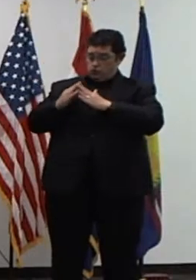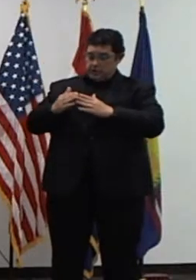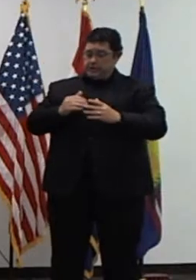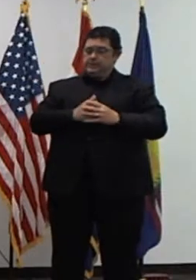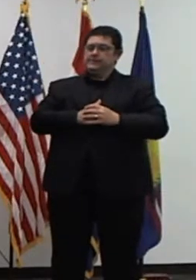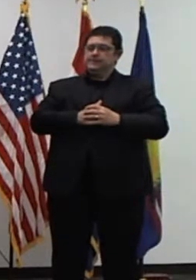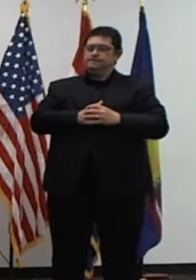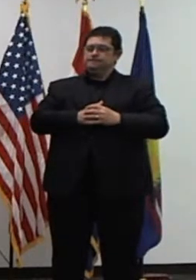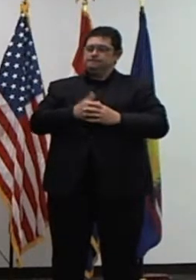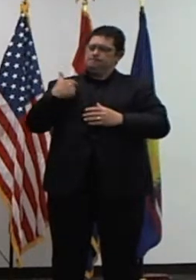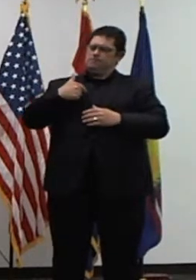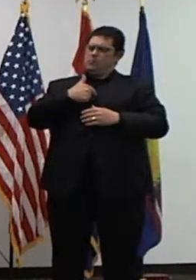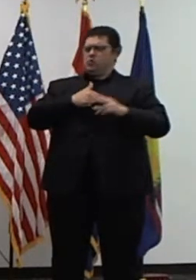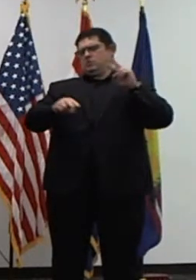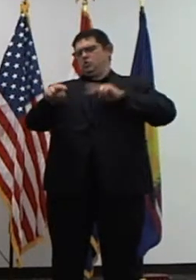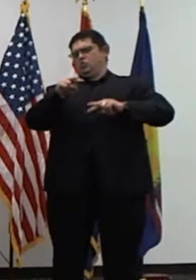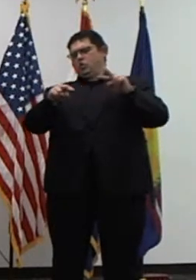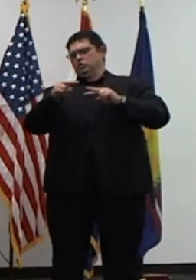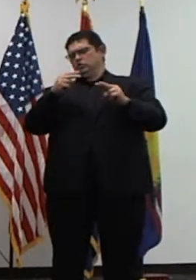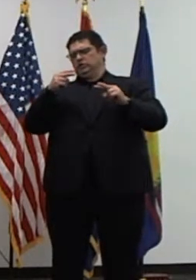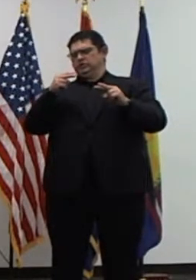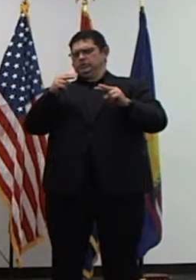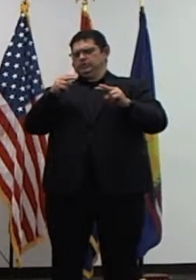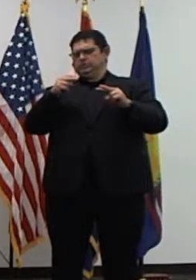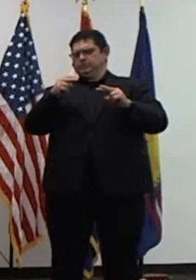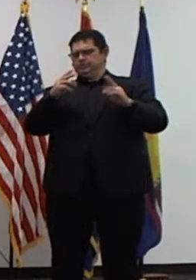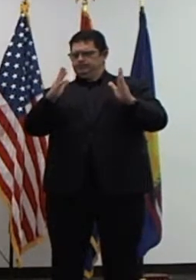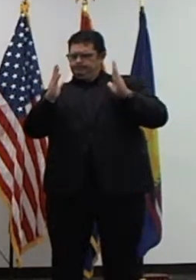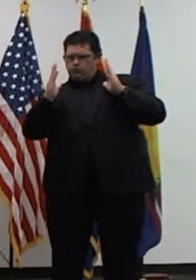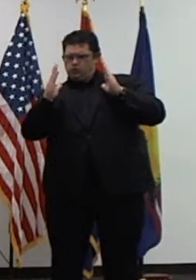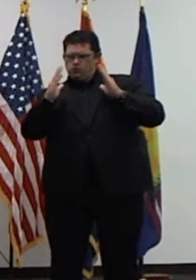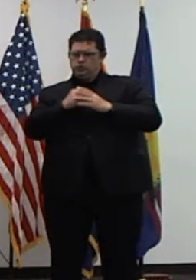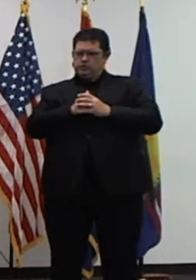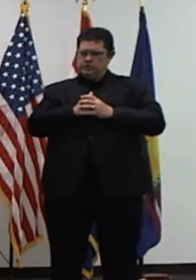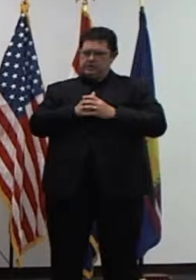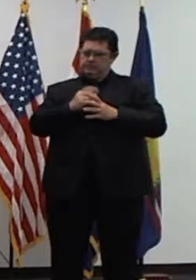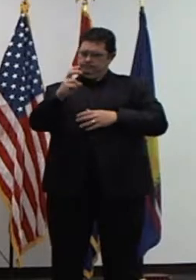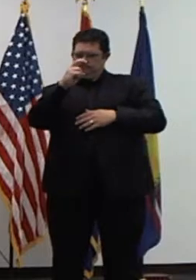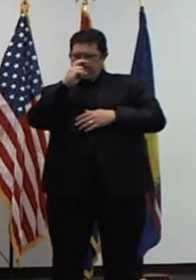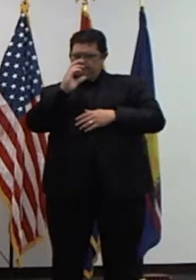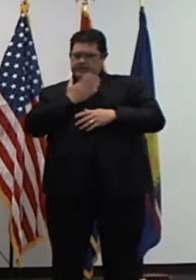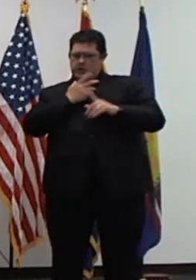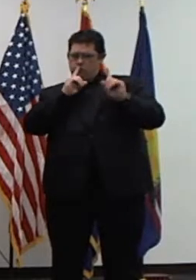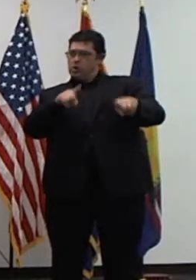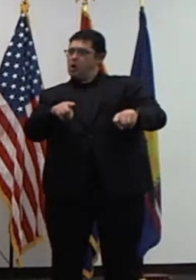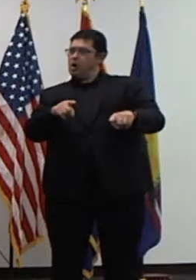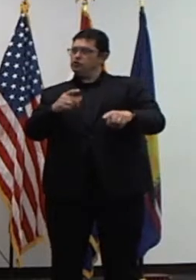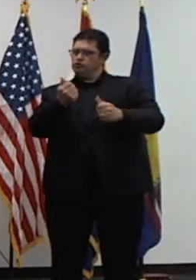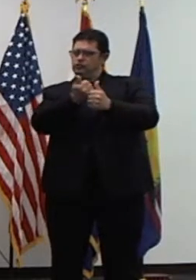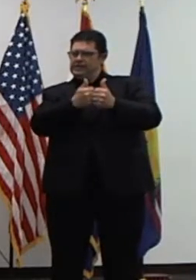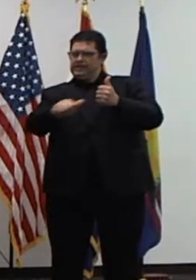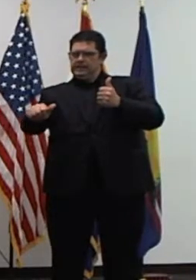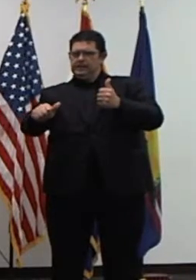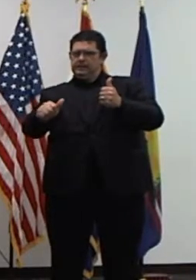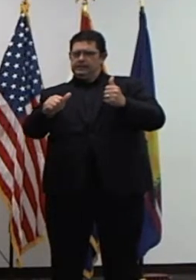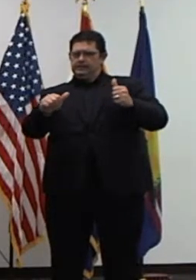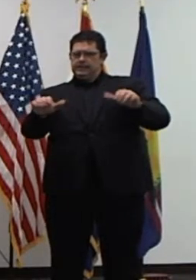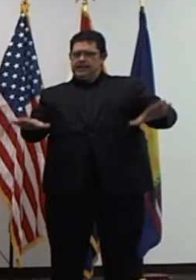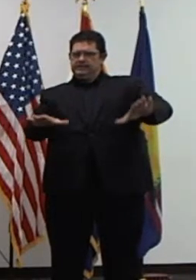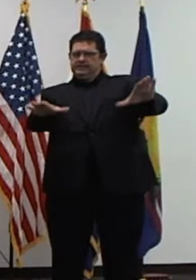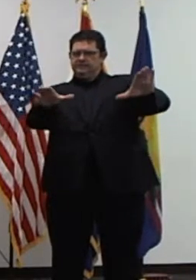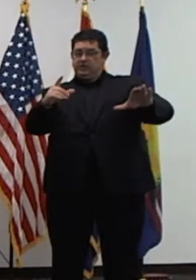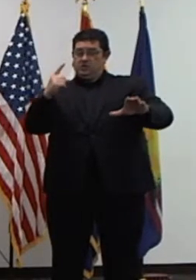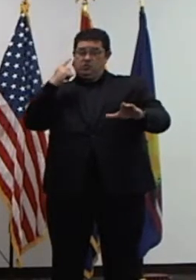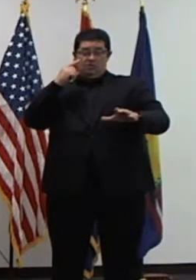We'll be watching this closely. We will be vigilant in our response to any activity that we do not believe